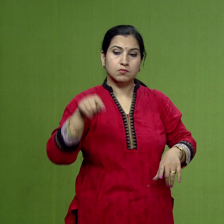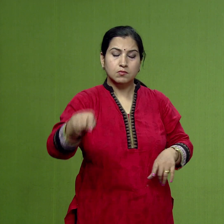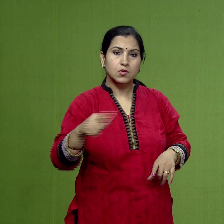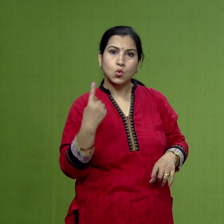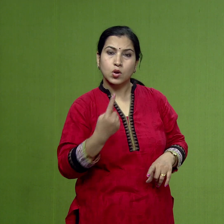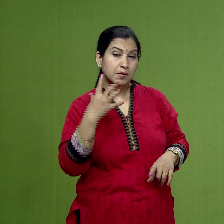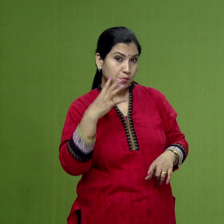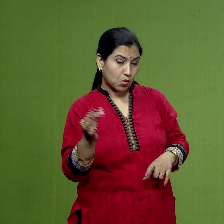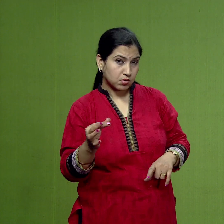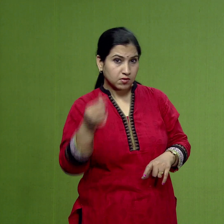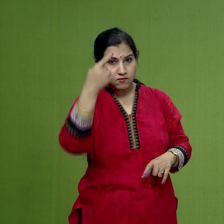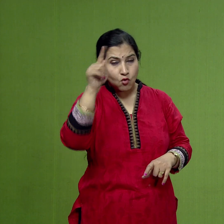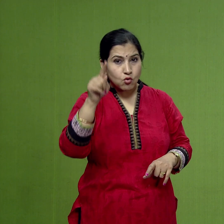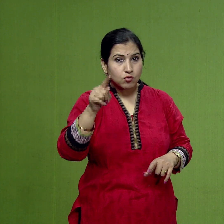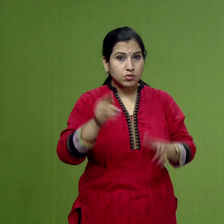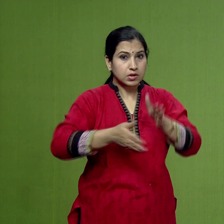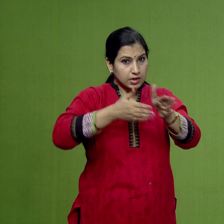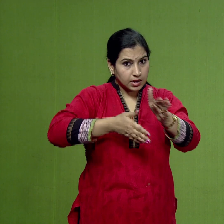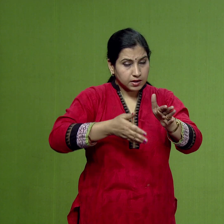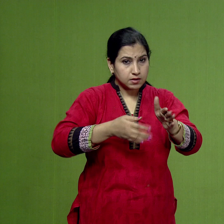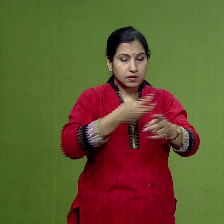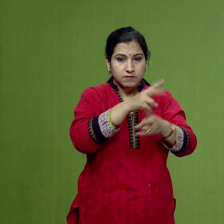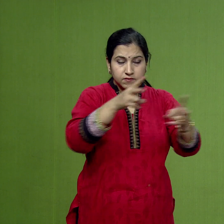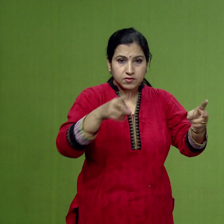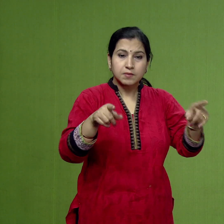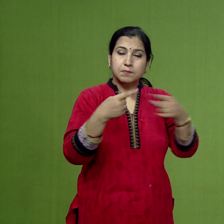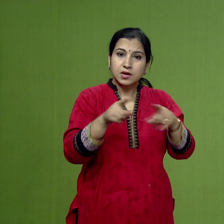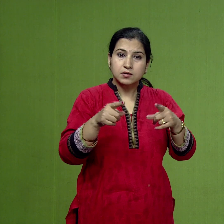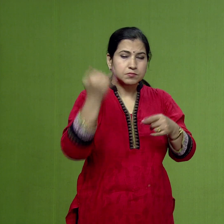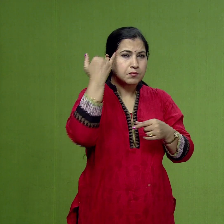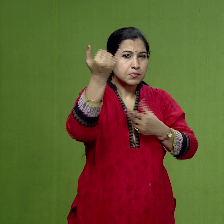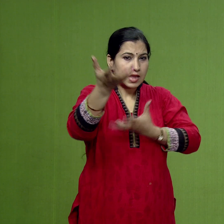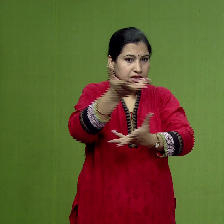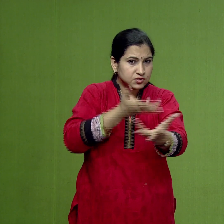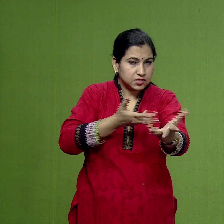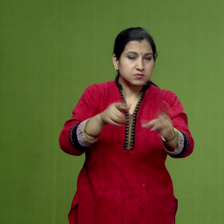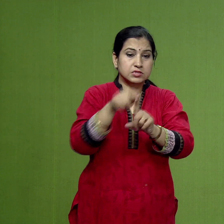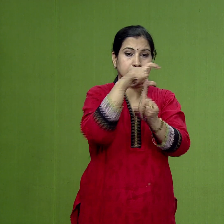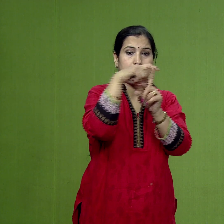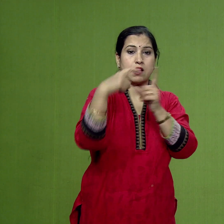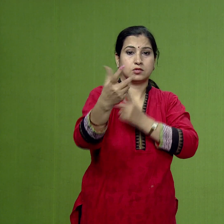only important for trade but also for exchange of ideas and culture.